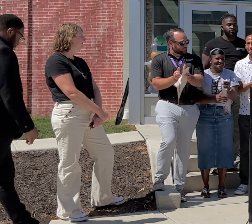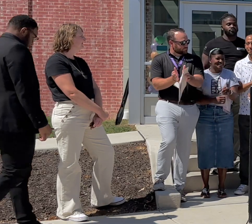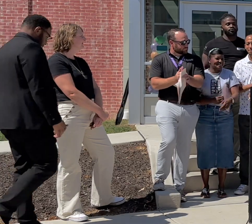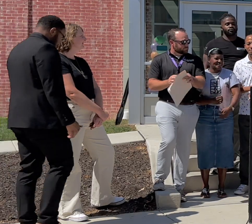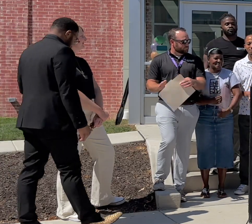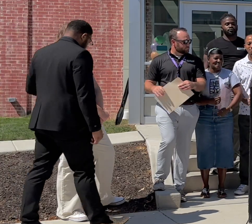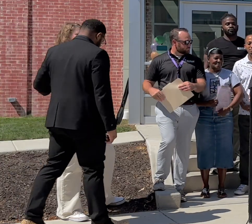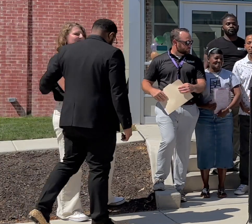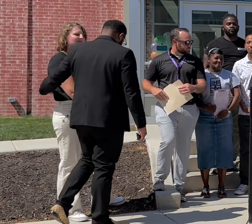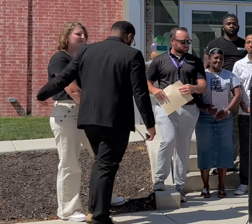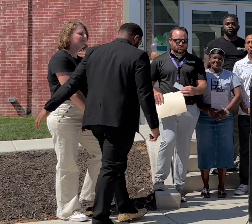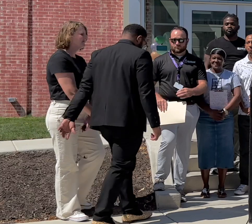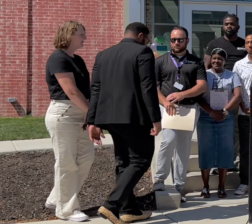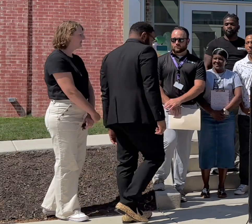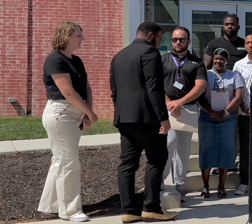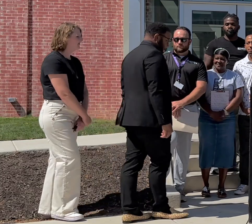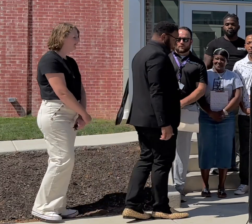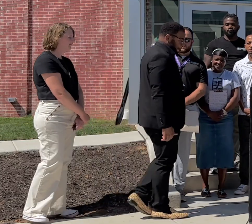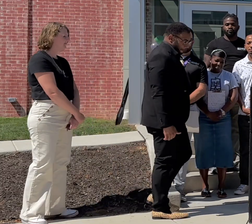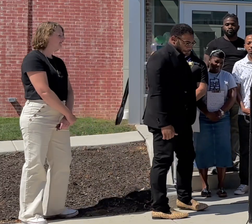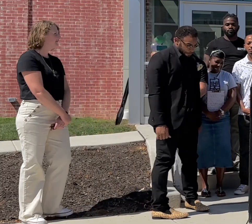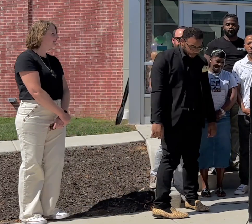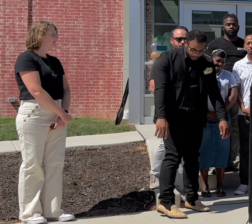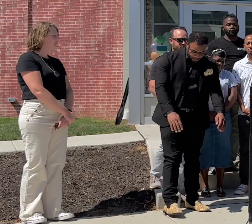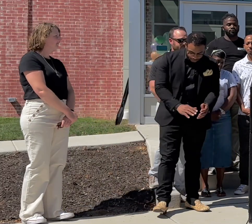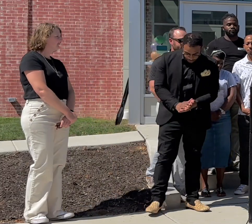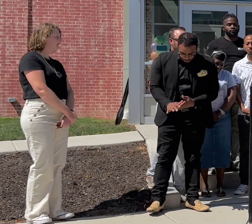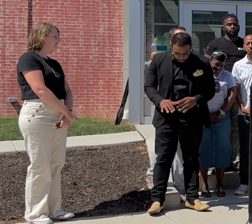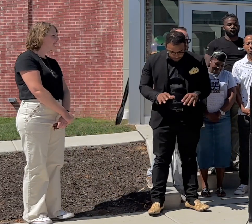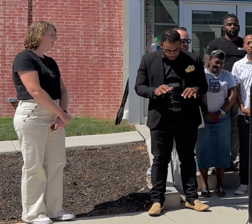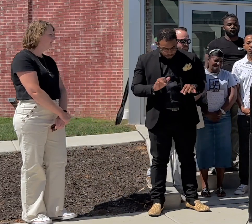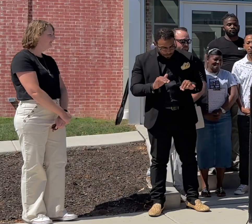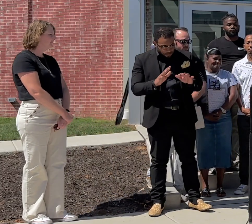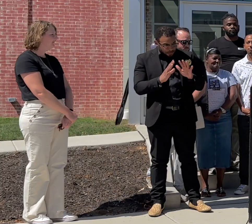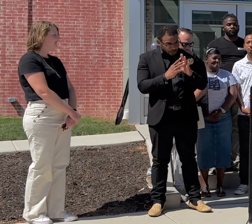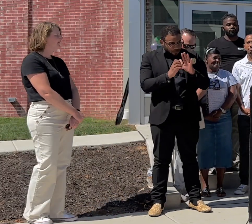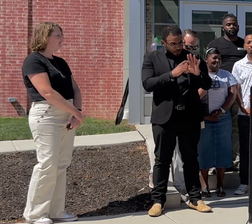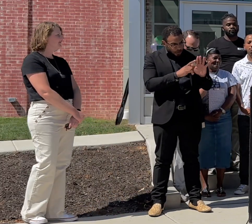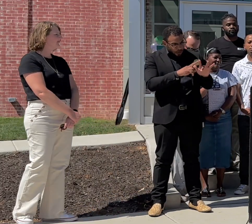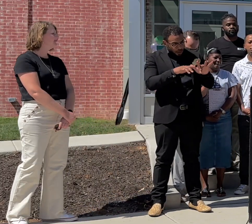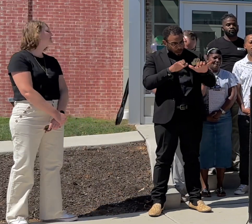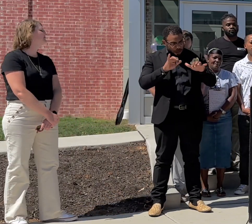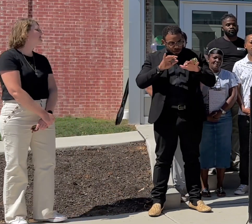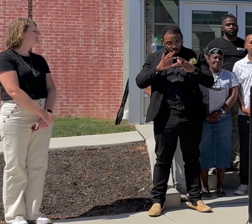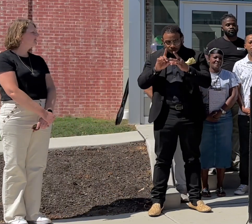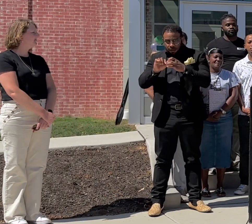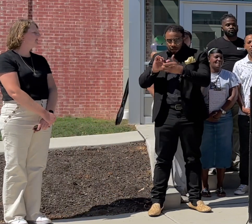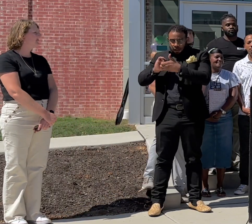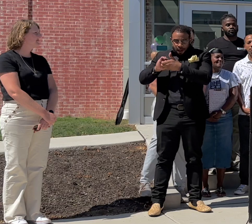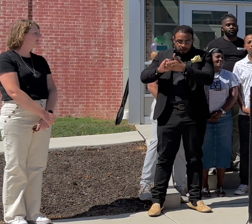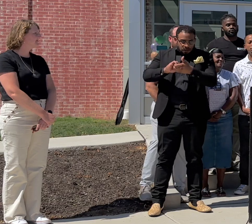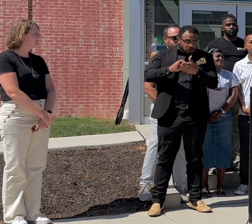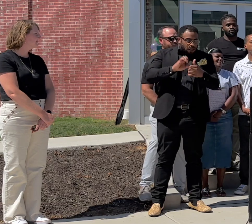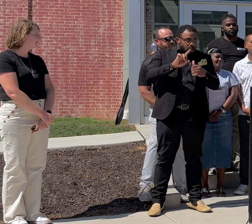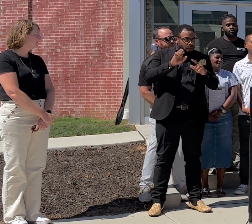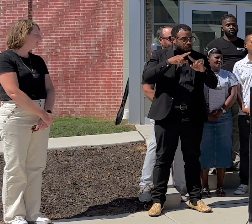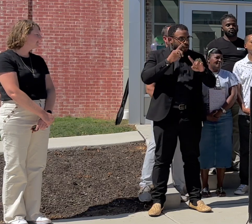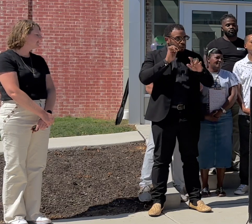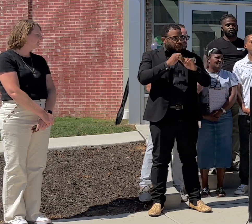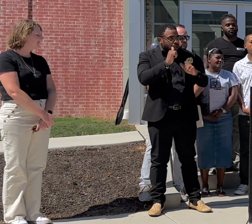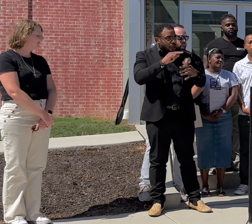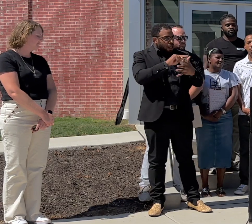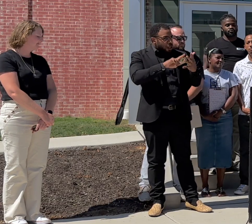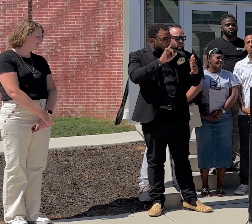Thank you, Mayor Scott. Just echoing on your sentiments to collaboration and partnership, not only with